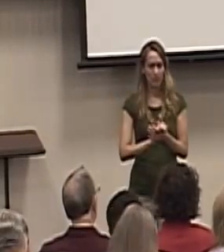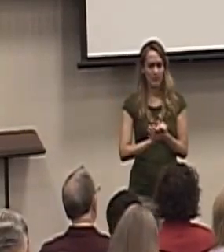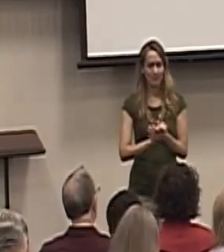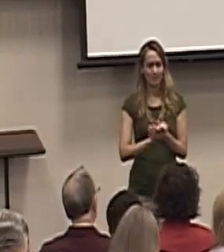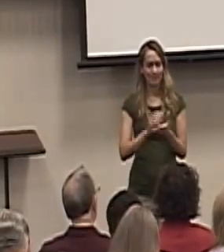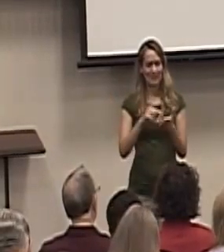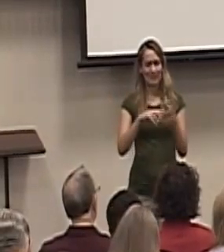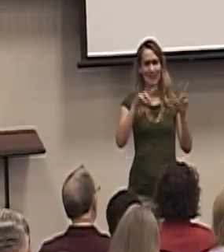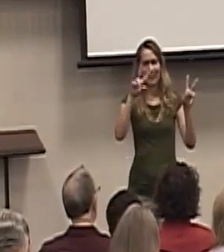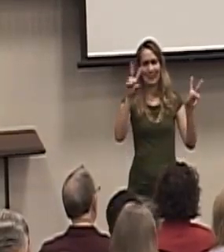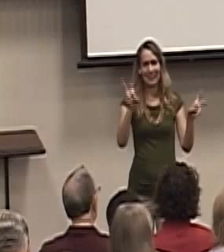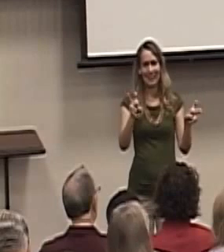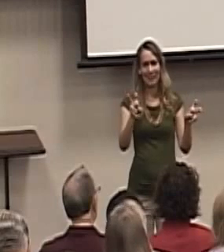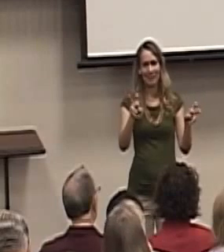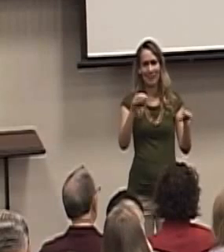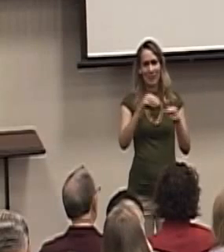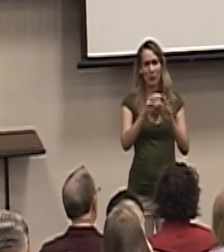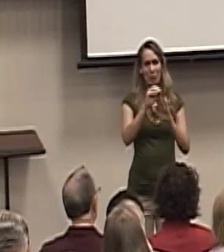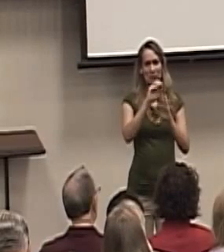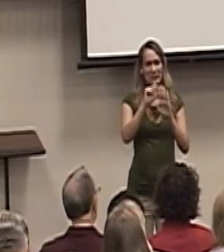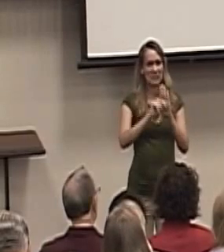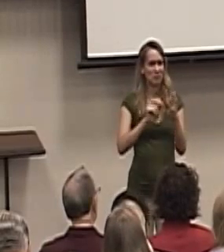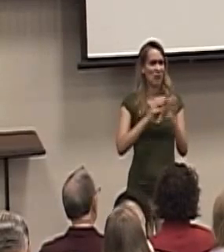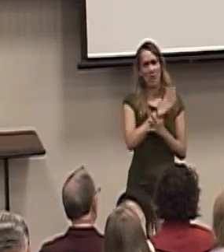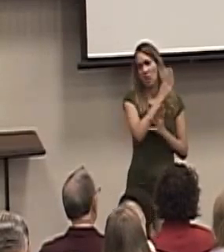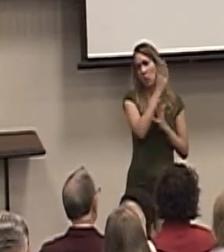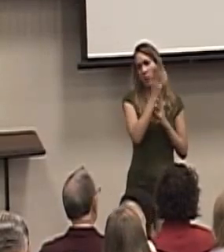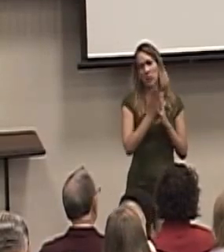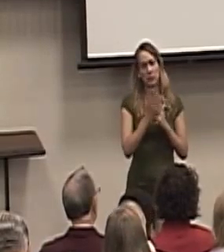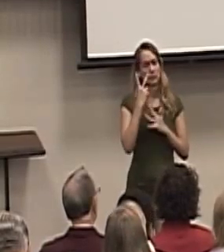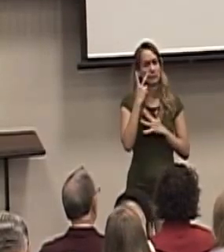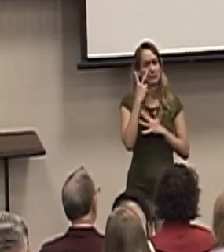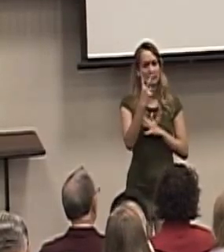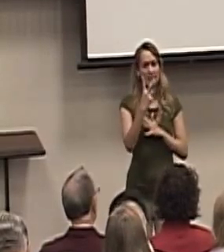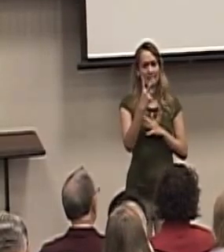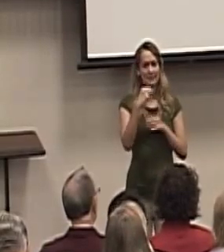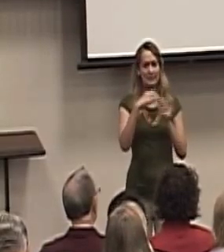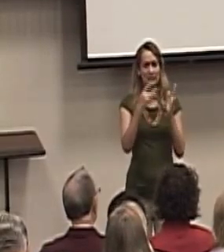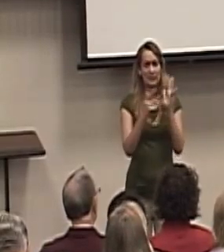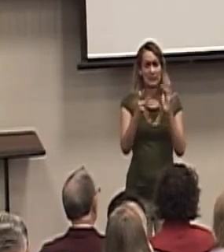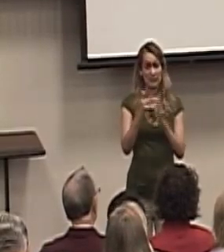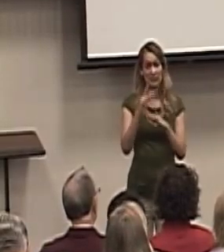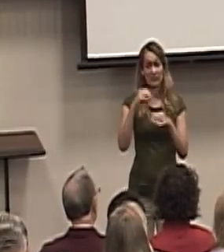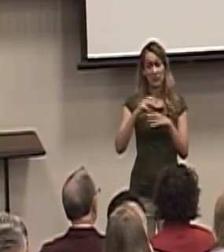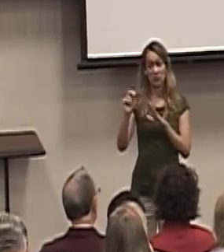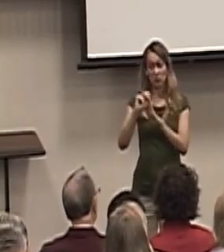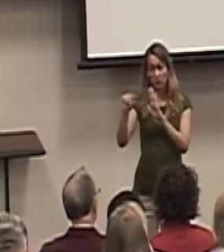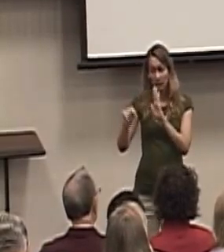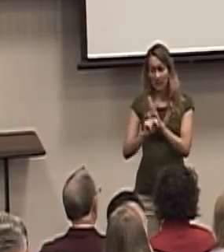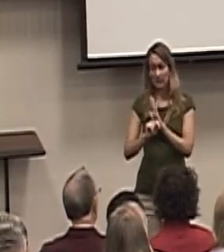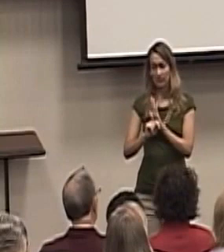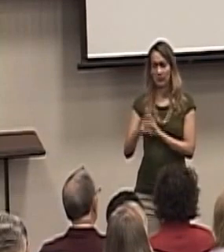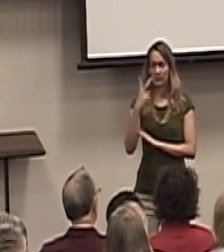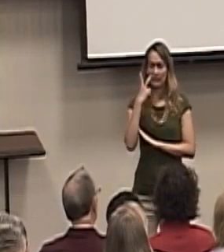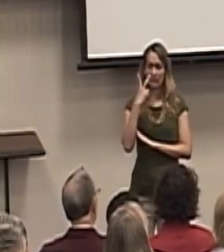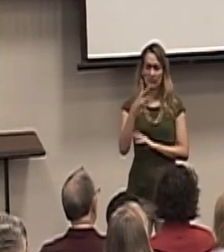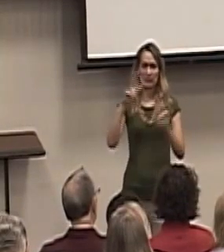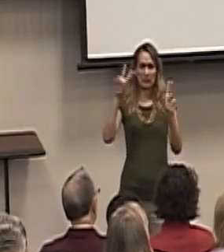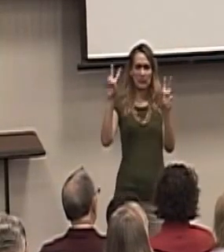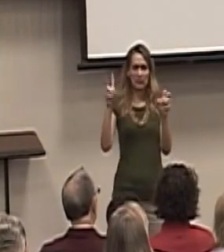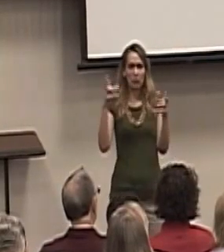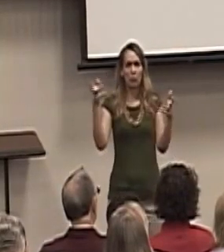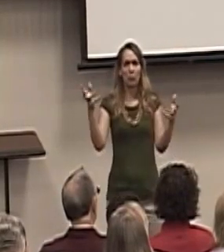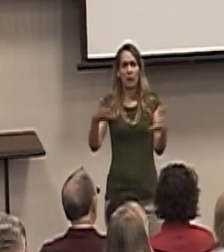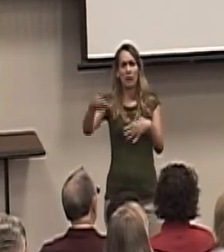theme throughout all of the Old Testament especially, and we see it exemplified through Jesus in the New Testament, that theme is